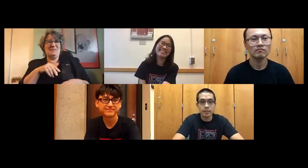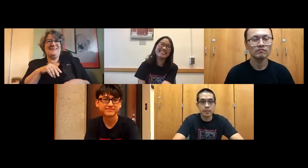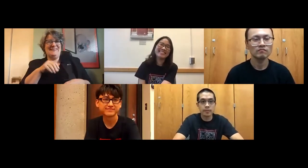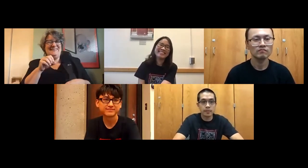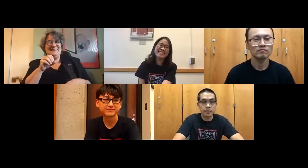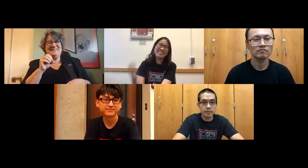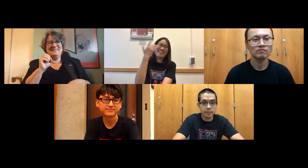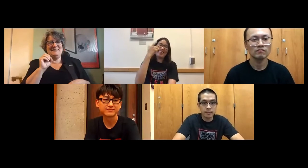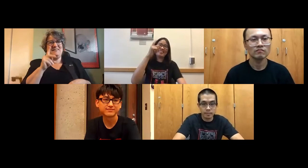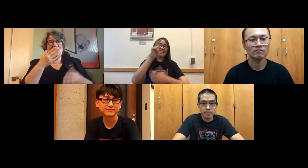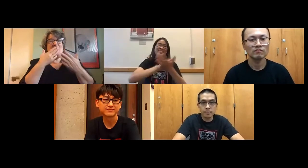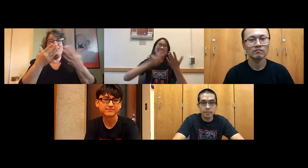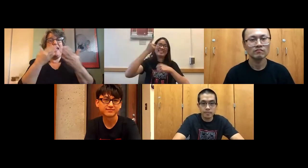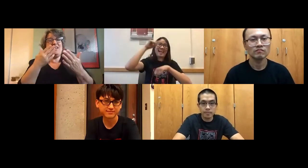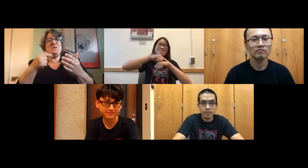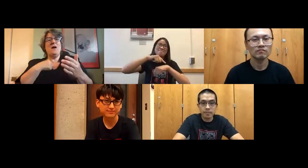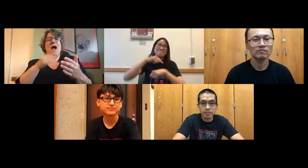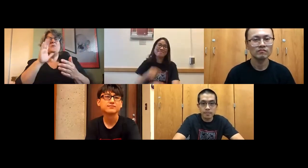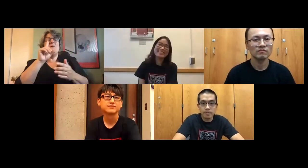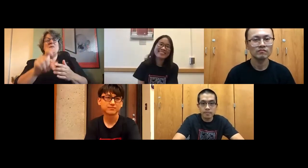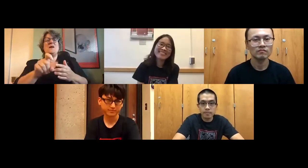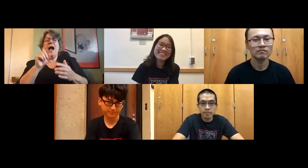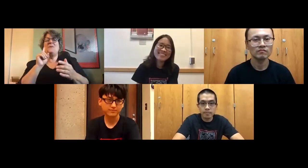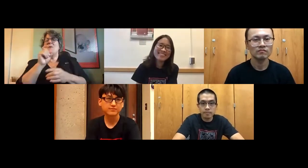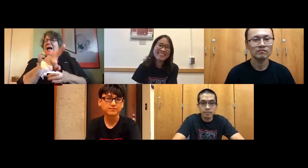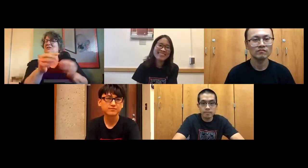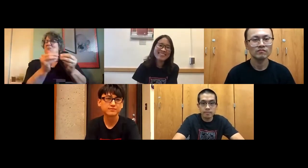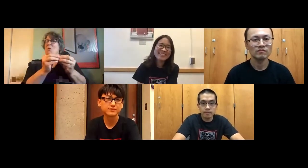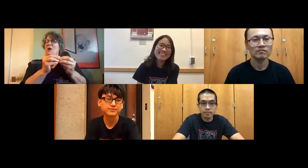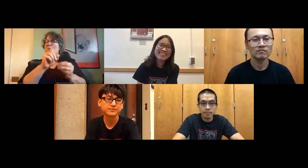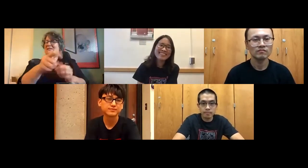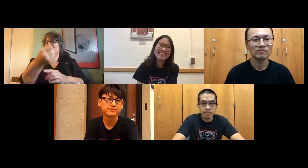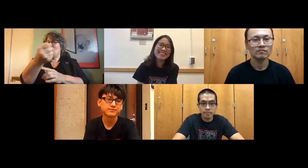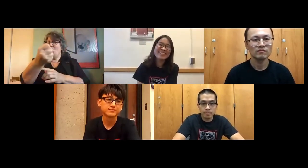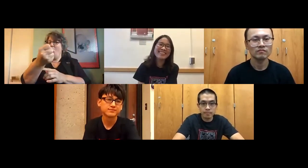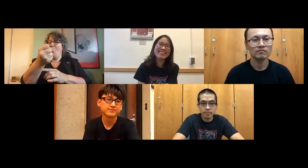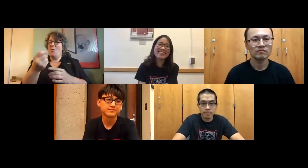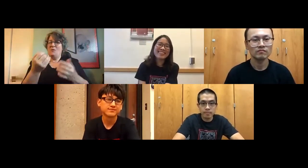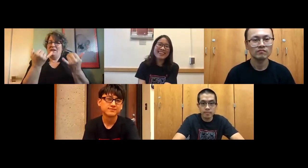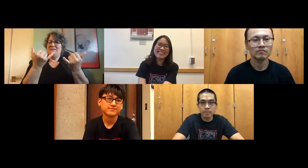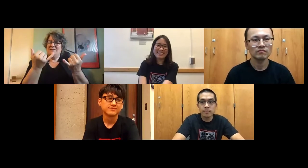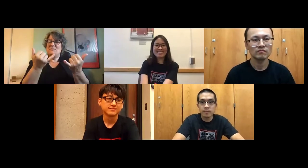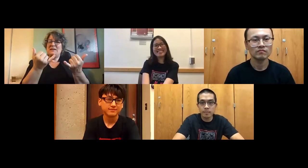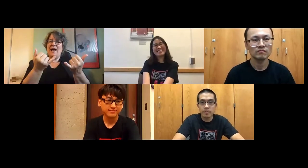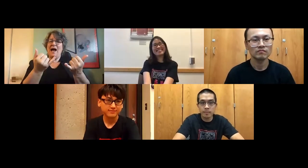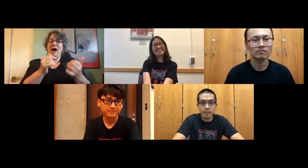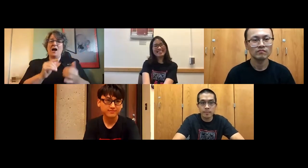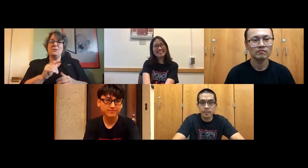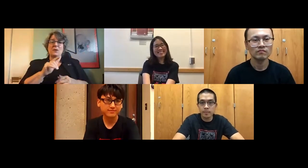36 years old. Wow. Okay, thank you so At much. the university when I was in school. I will ask you more questions later, but hold for